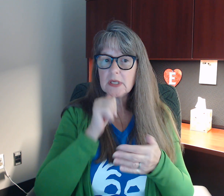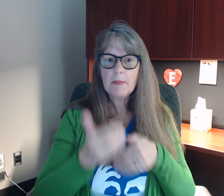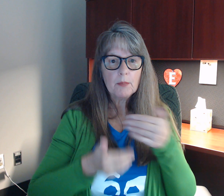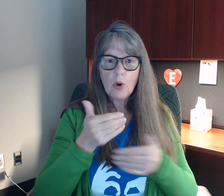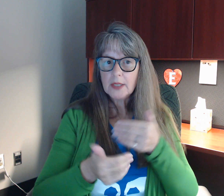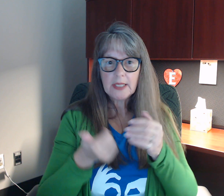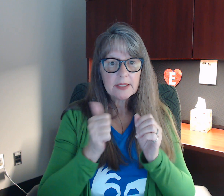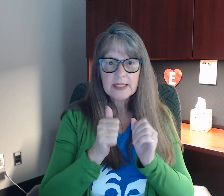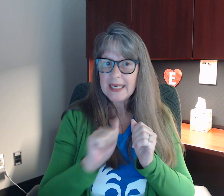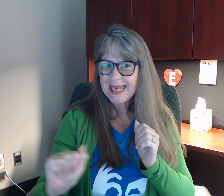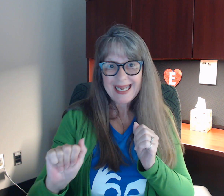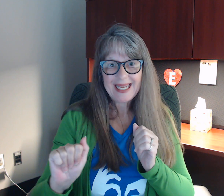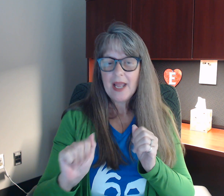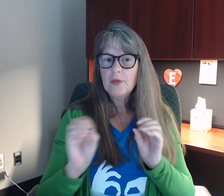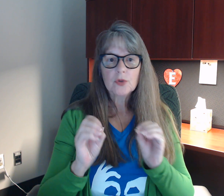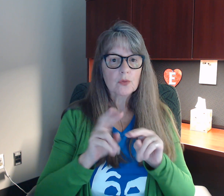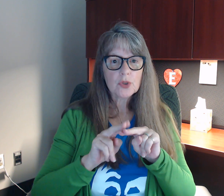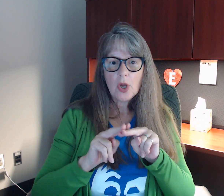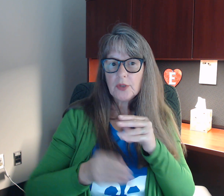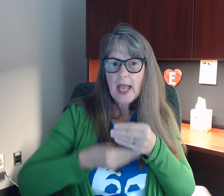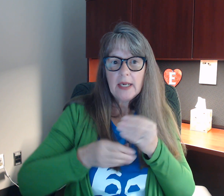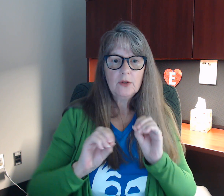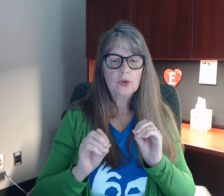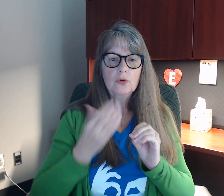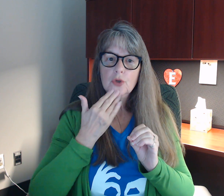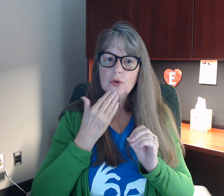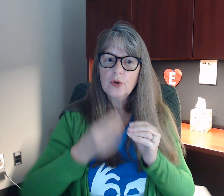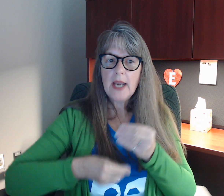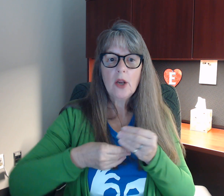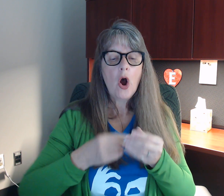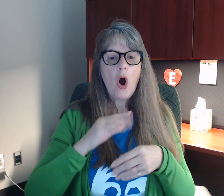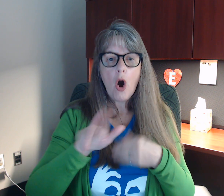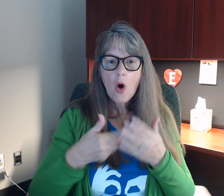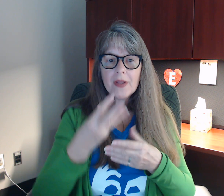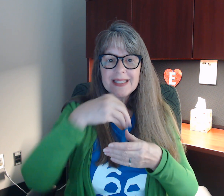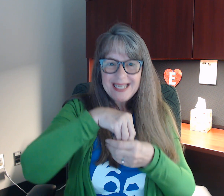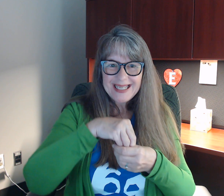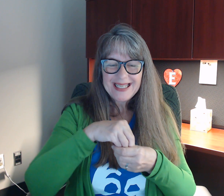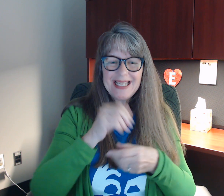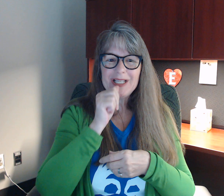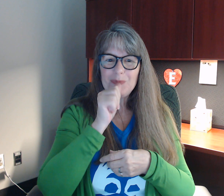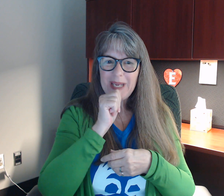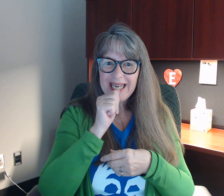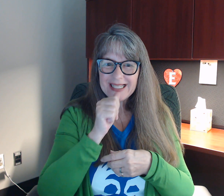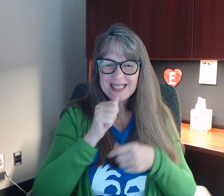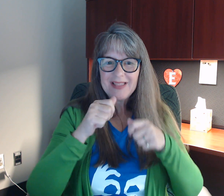been processed any. There's no salt added, there's no sugar added. All that's in it is peanuts, and they